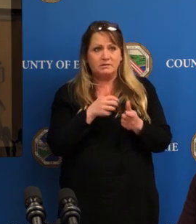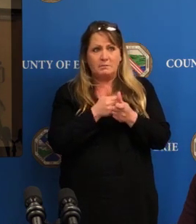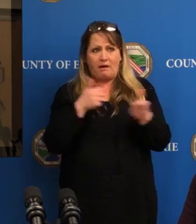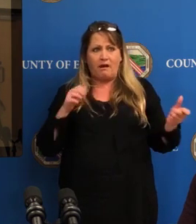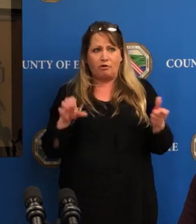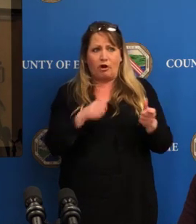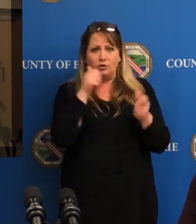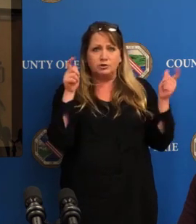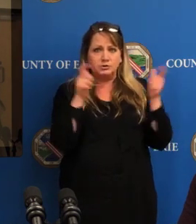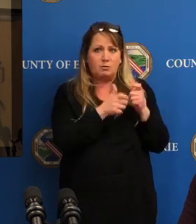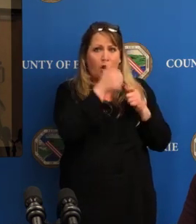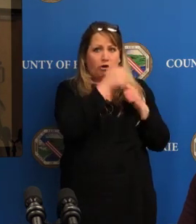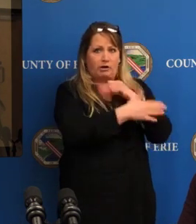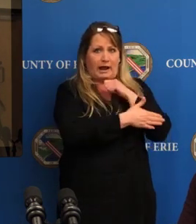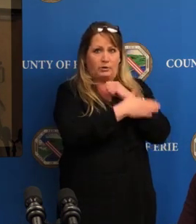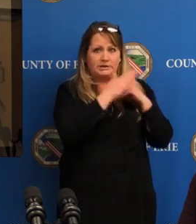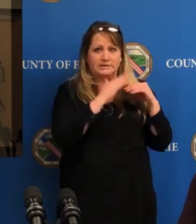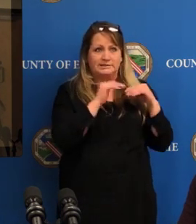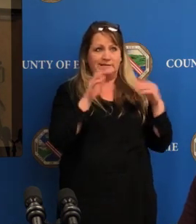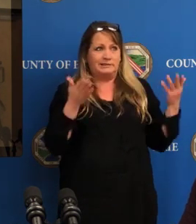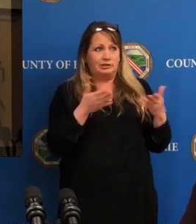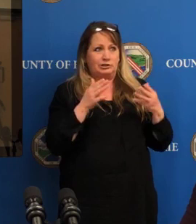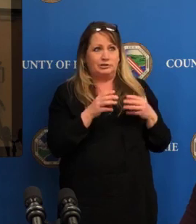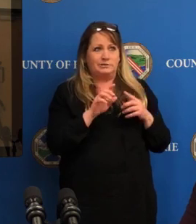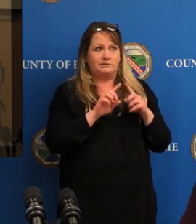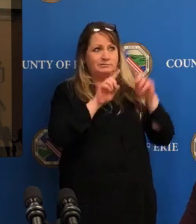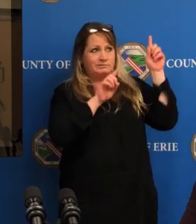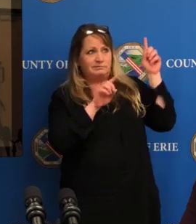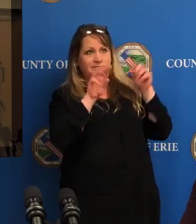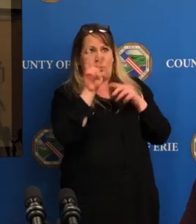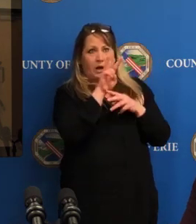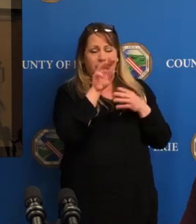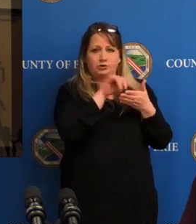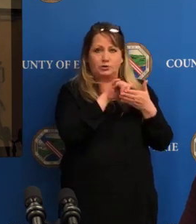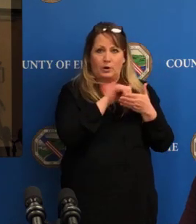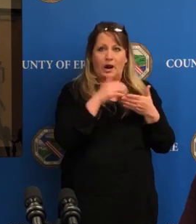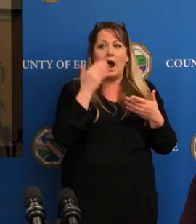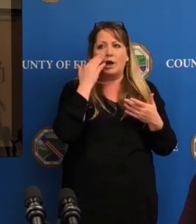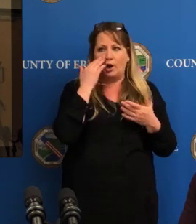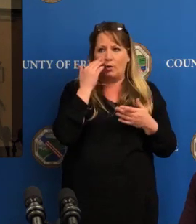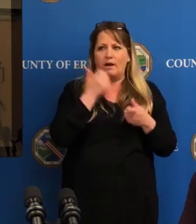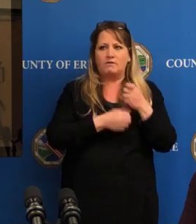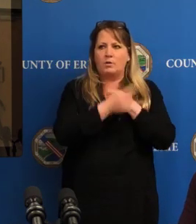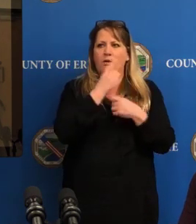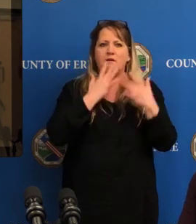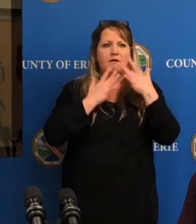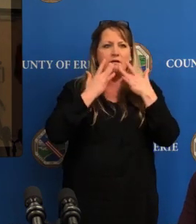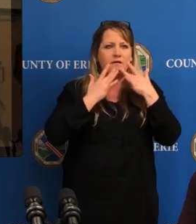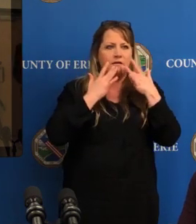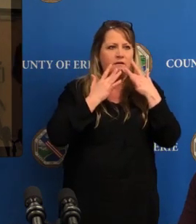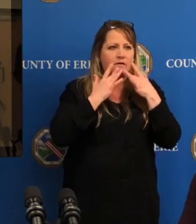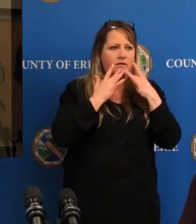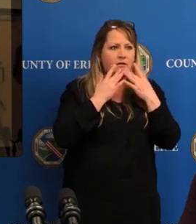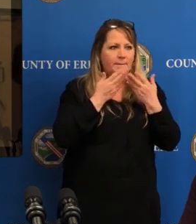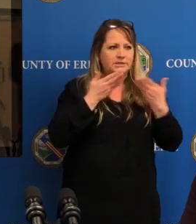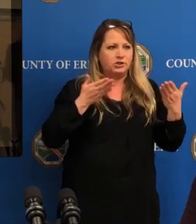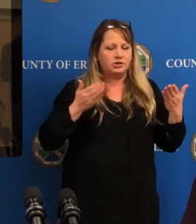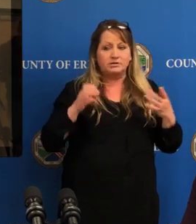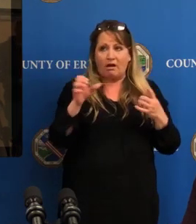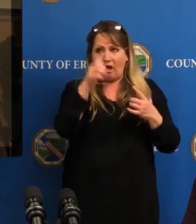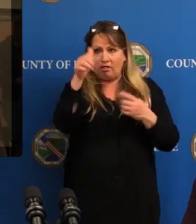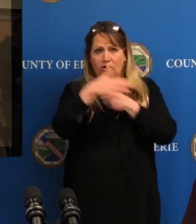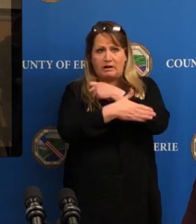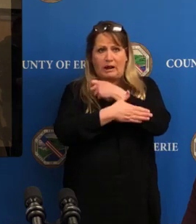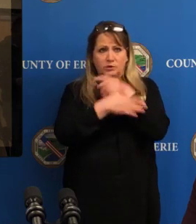Now, I appreciate that we're not the only place that's running short on these materials, but we're running shorter on these materials than other counties